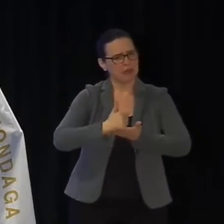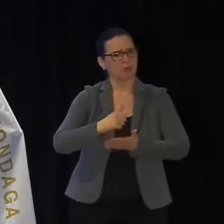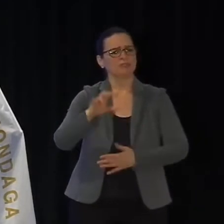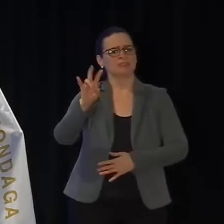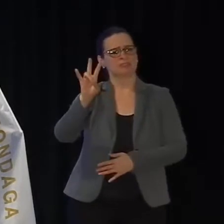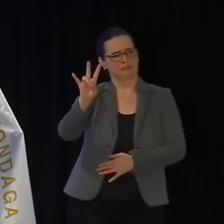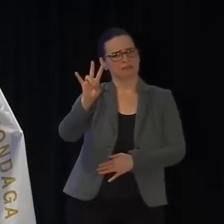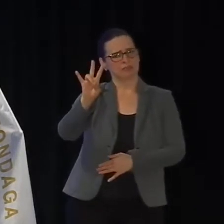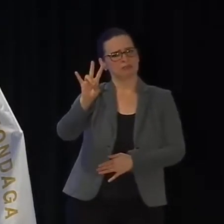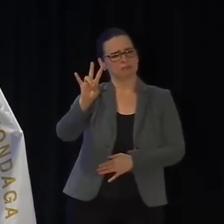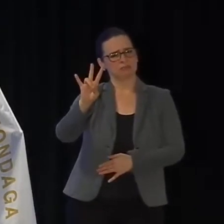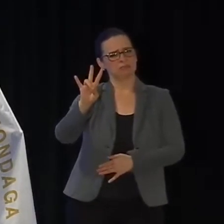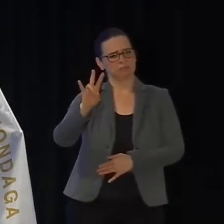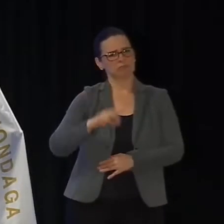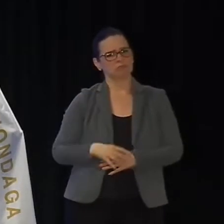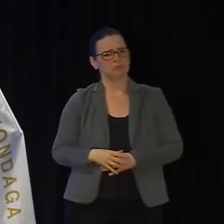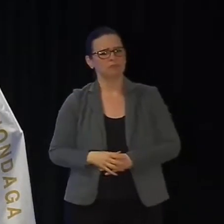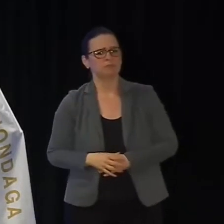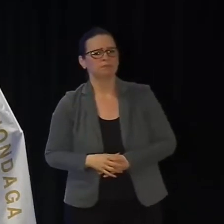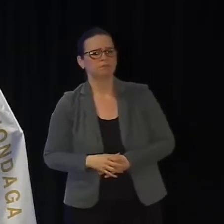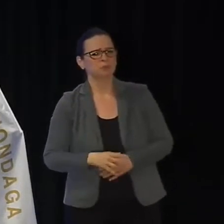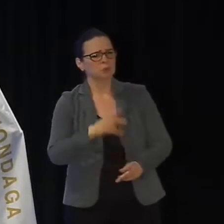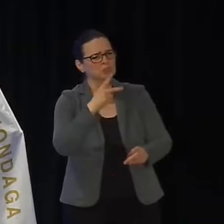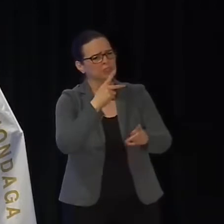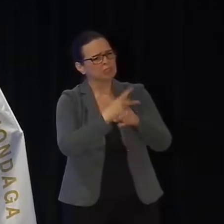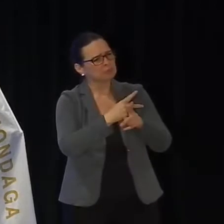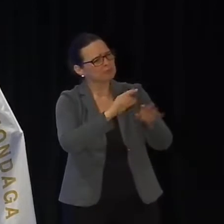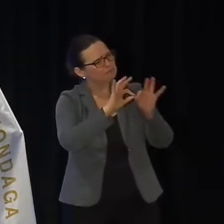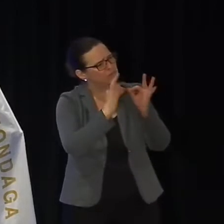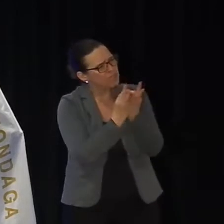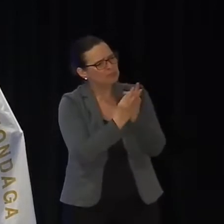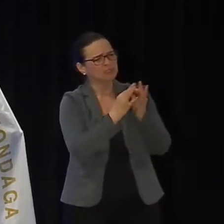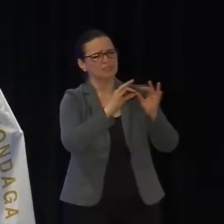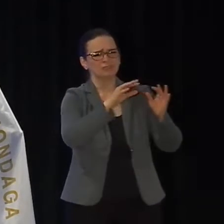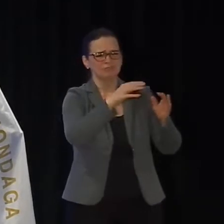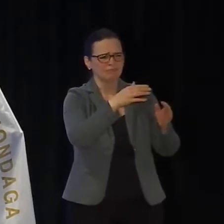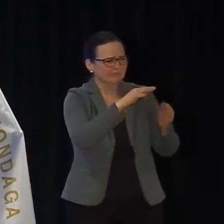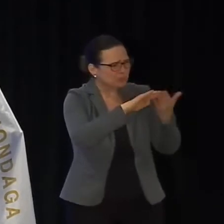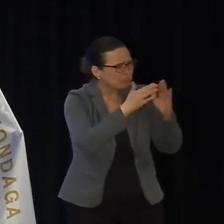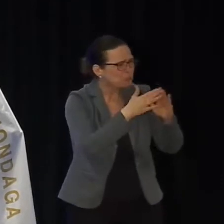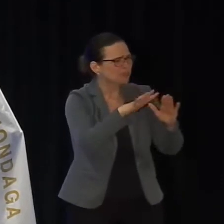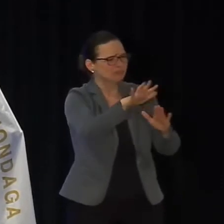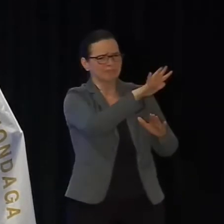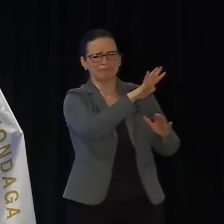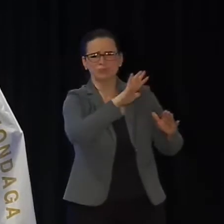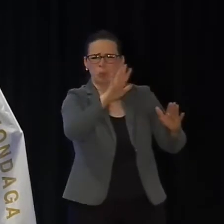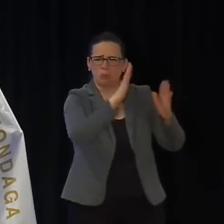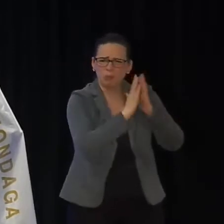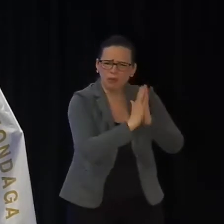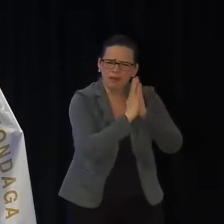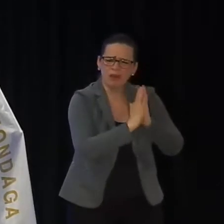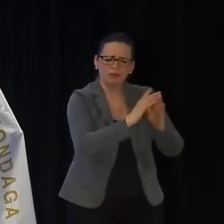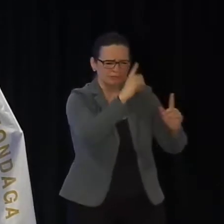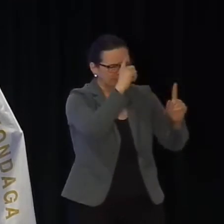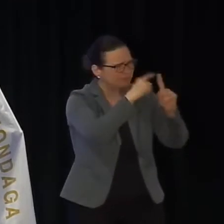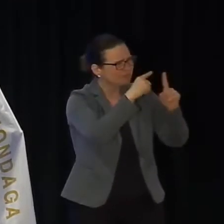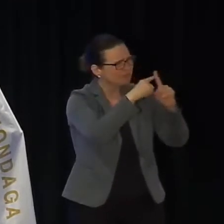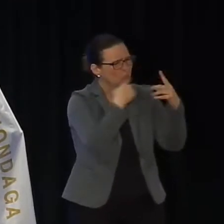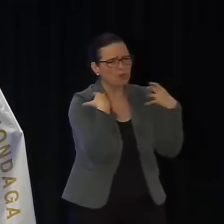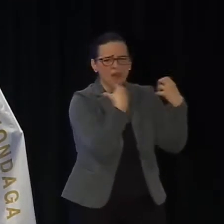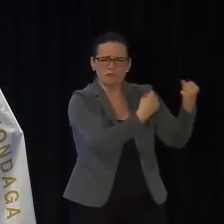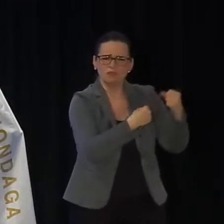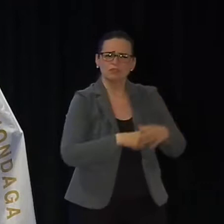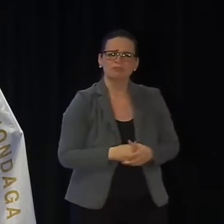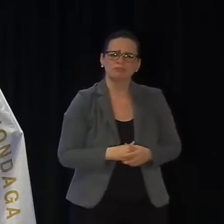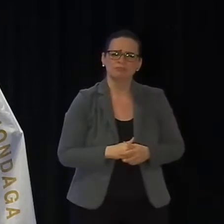So please keep them in your thoughts and prayers as we need them to get better, get well. On the vaccine